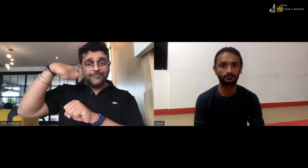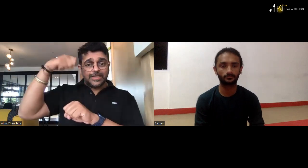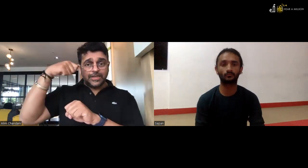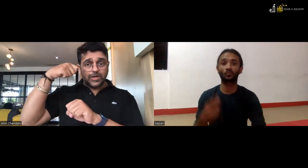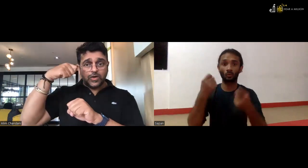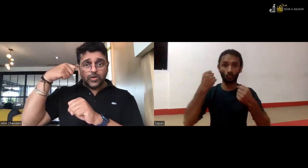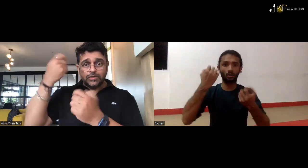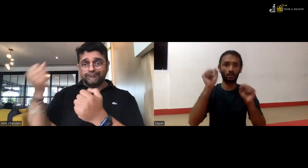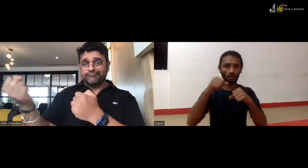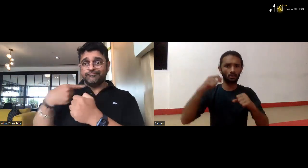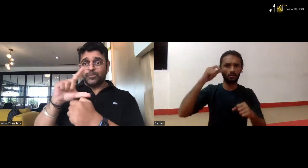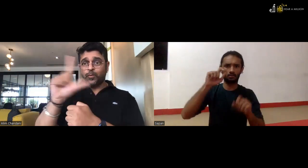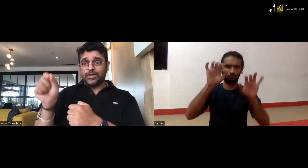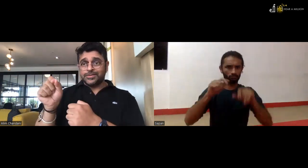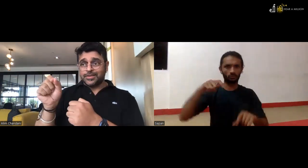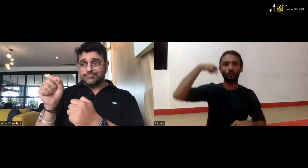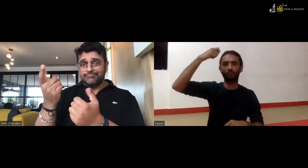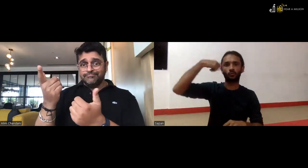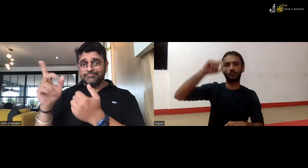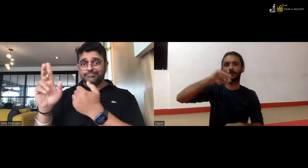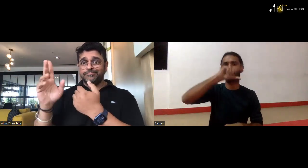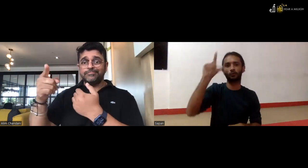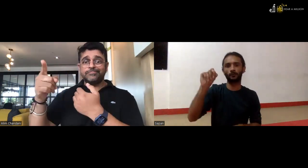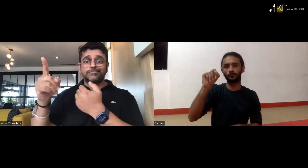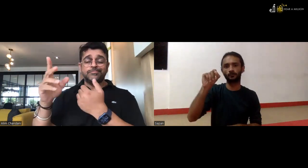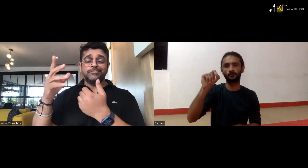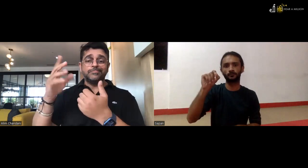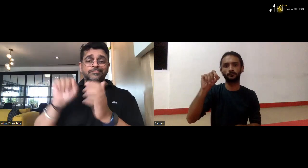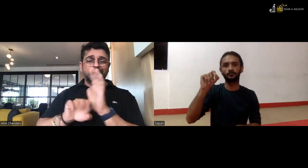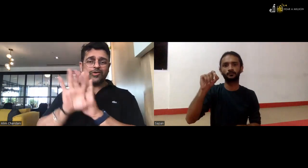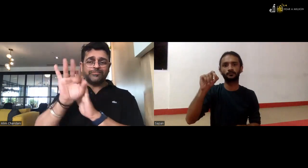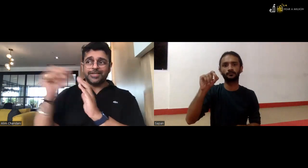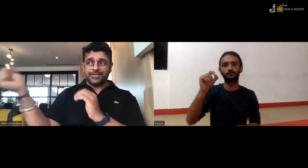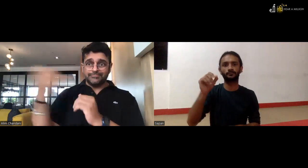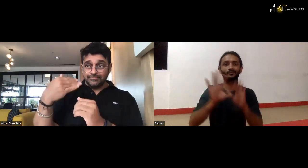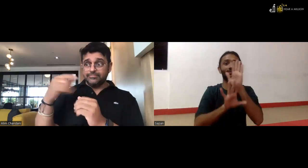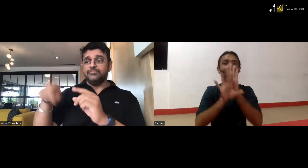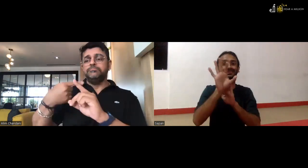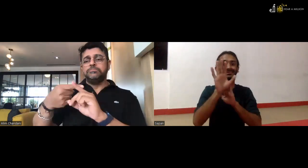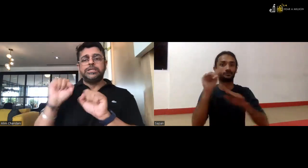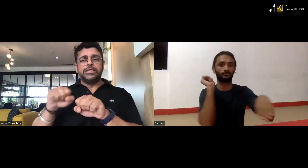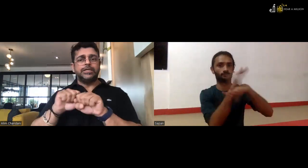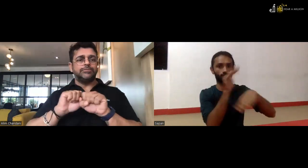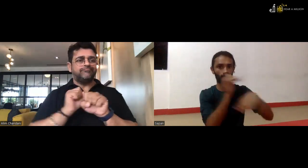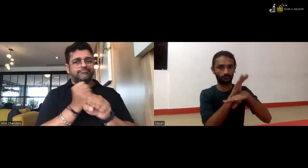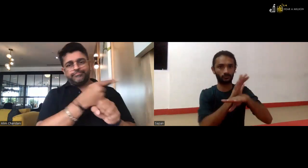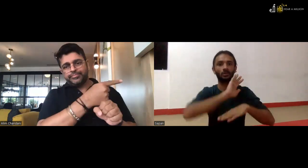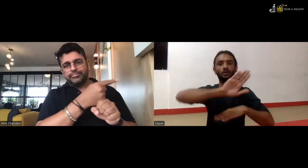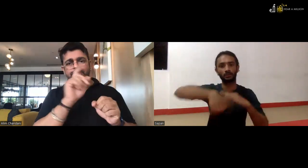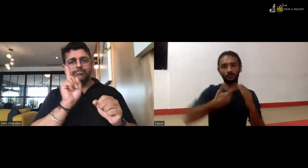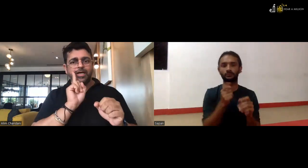what we want. This is the leadership rights we want. And if men are taking in picture, just come